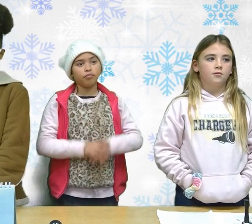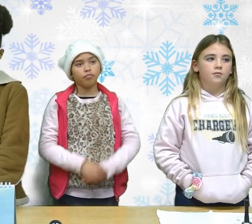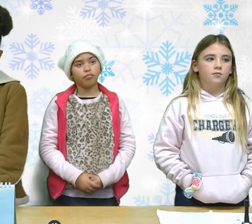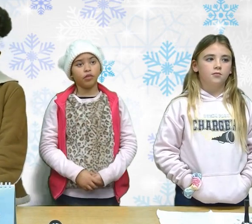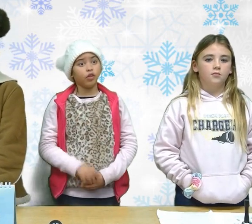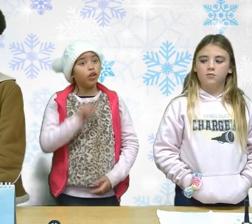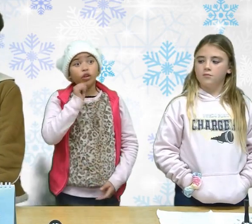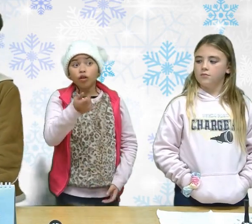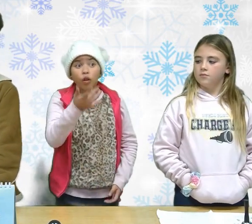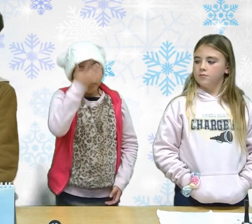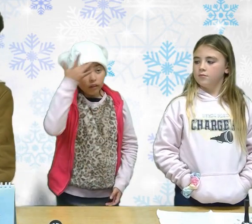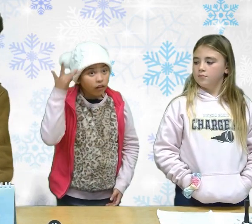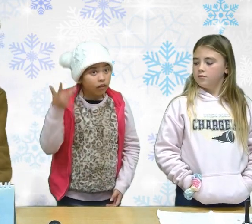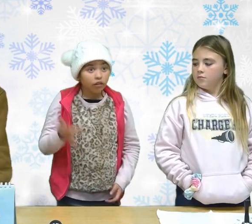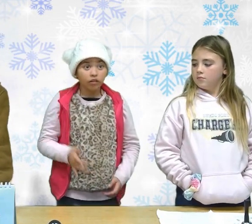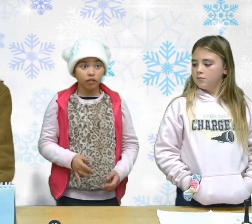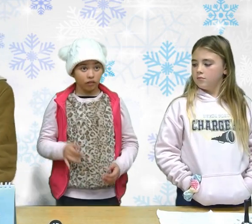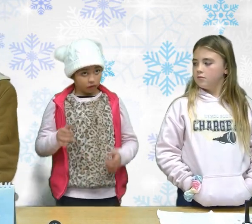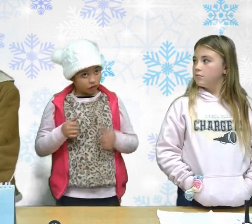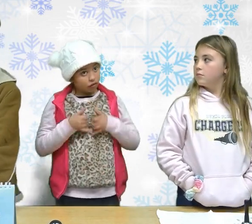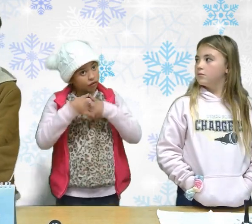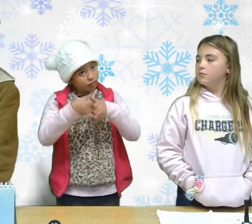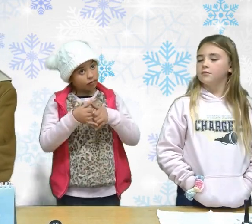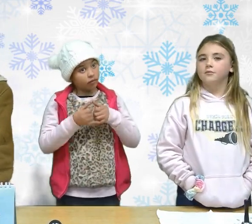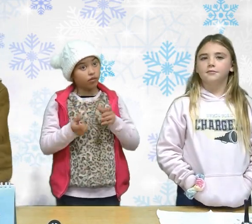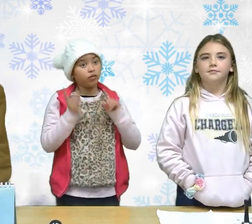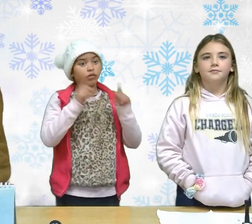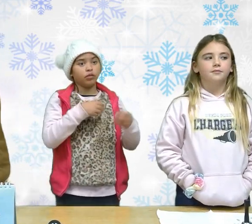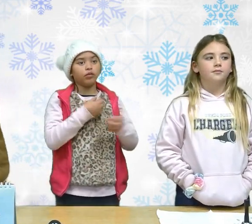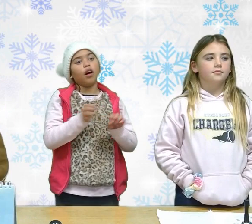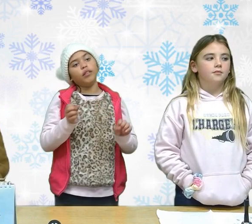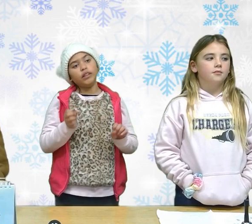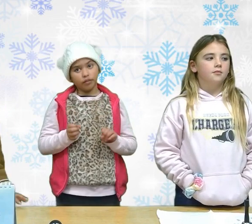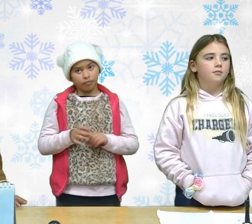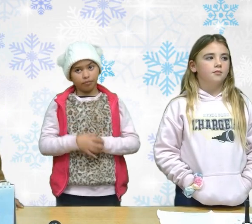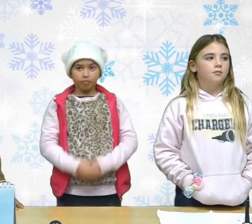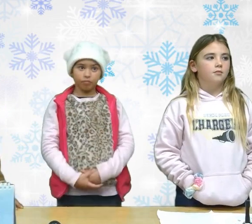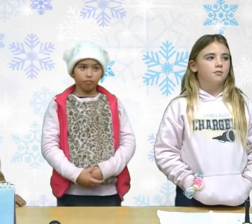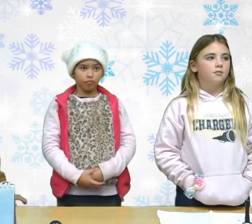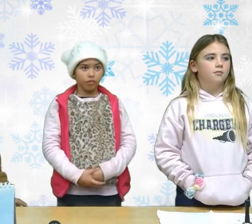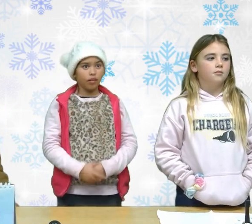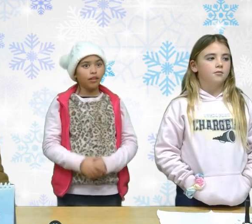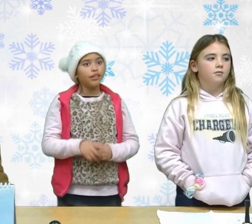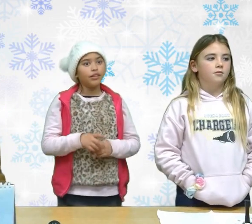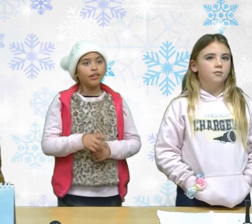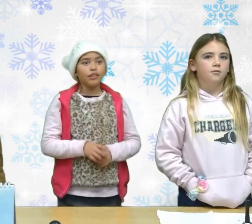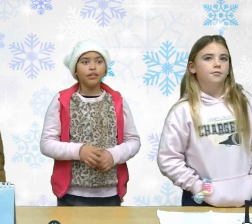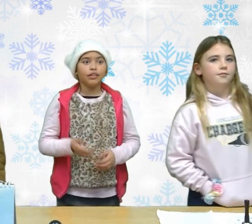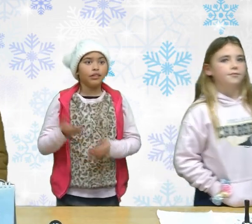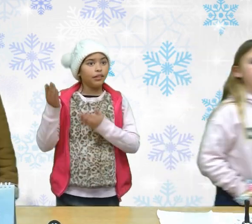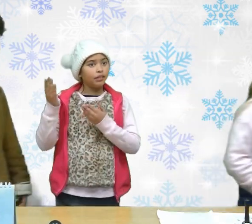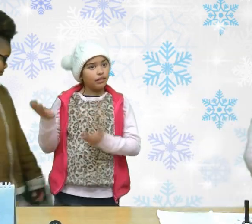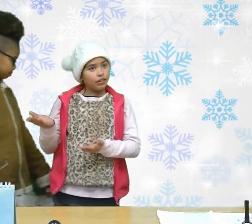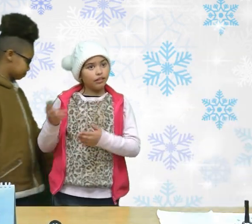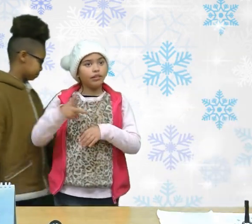Don't forget to pick up your GG prize at the office. Now here's Dr. Salas with a few